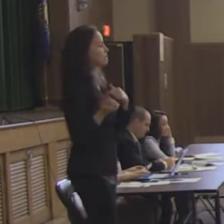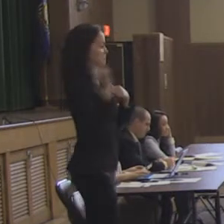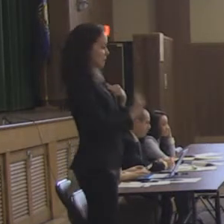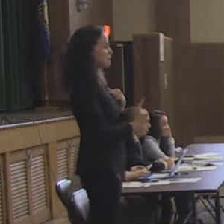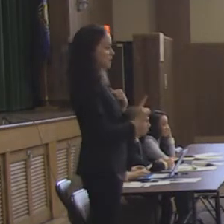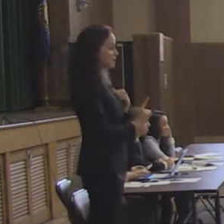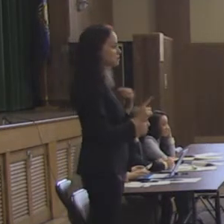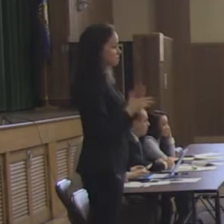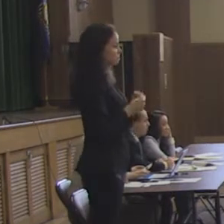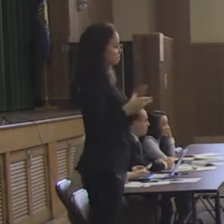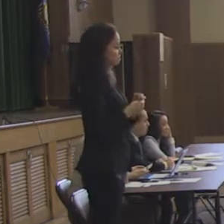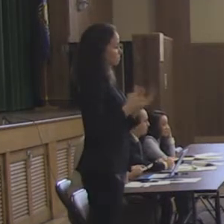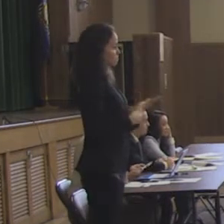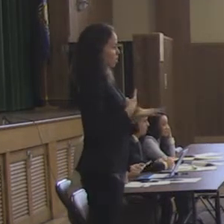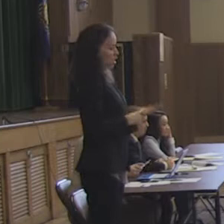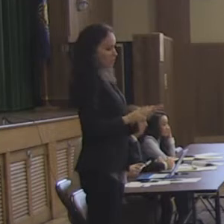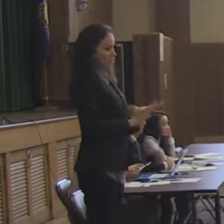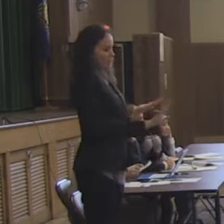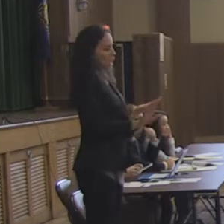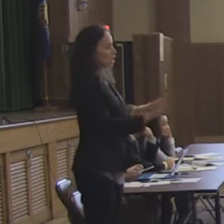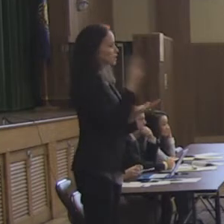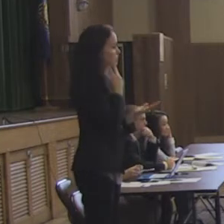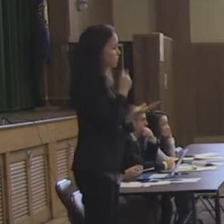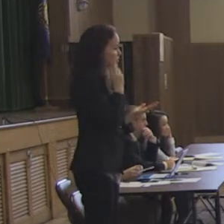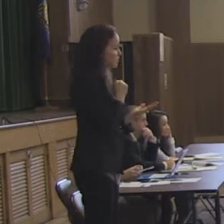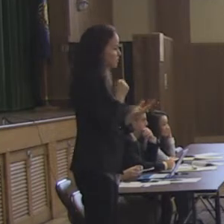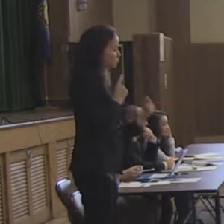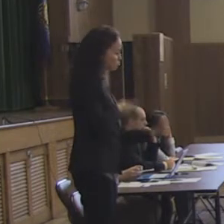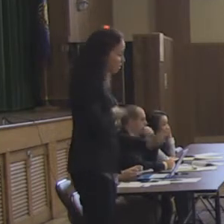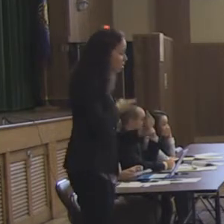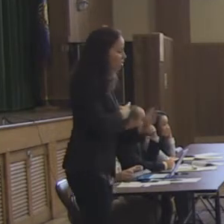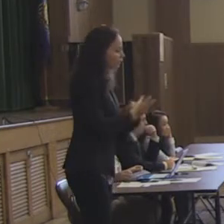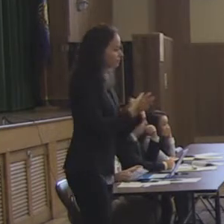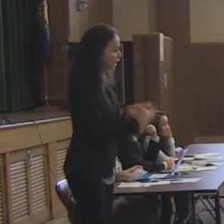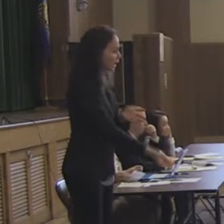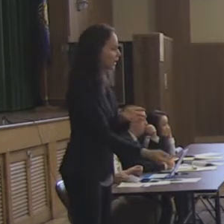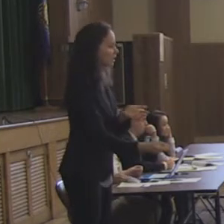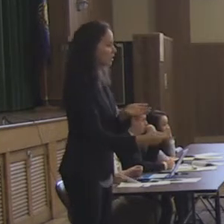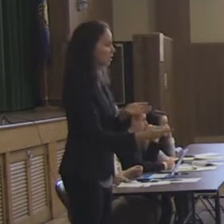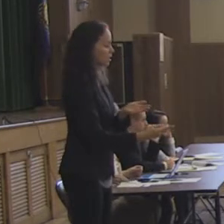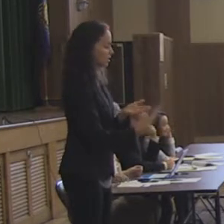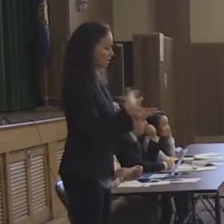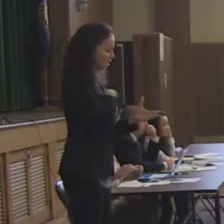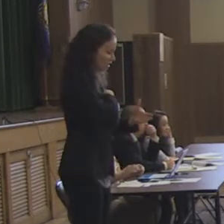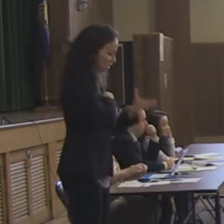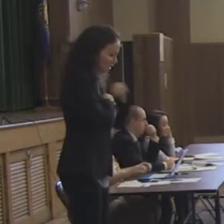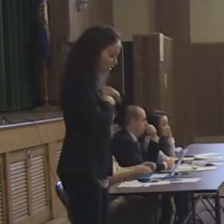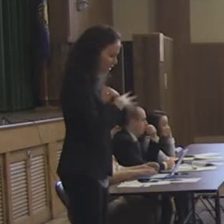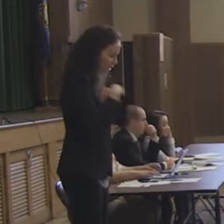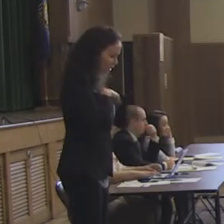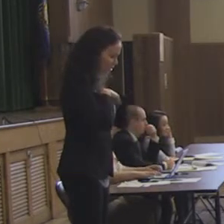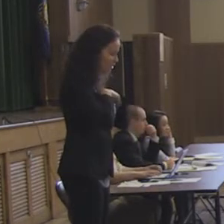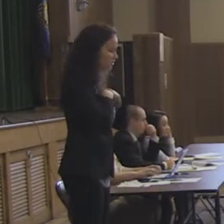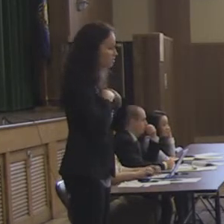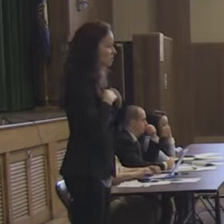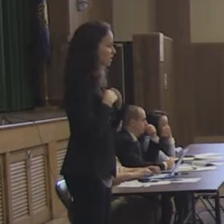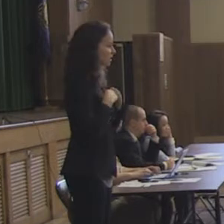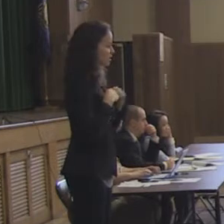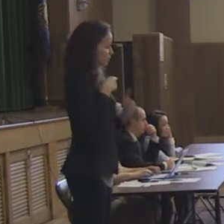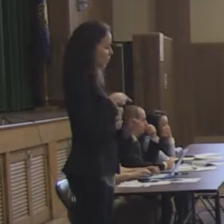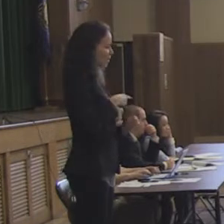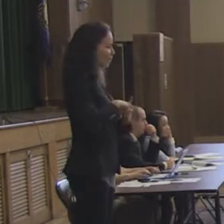of these individuals. Struggle and failure bring on all sorts of issues that require the ability to problem solve, do